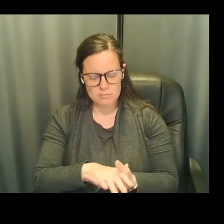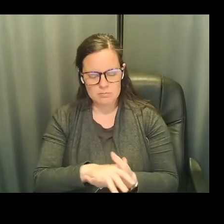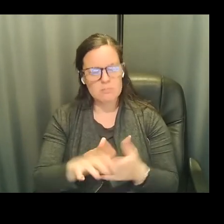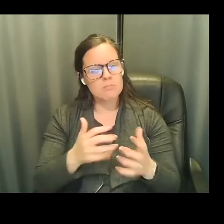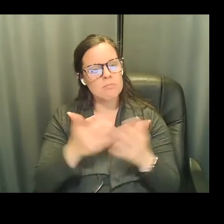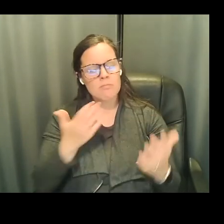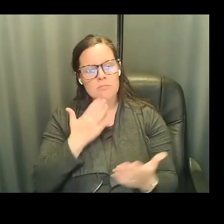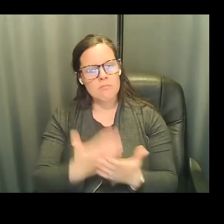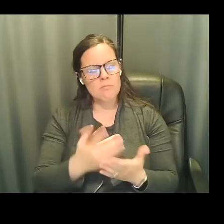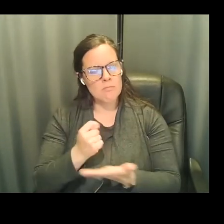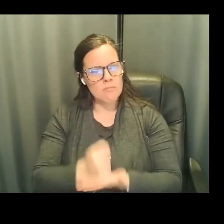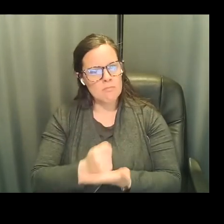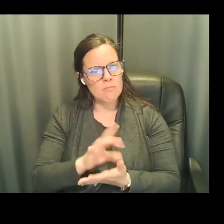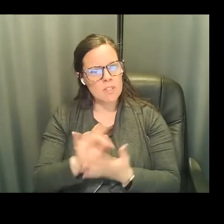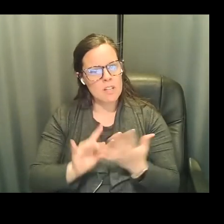options for that.